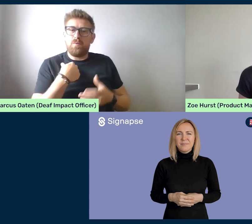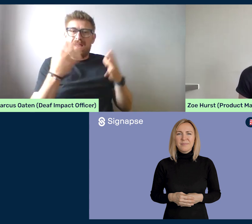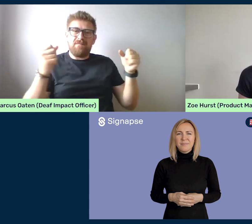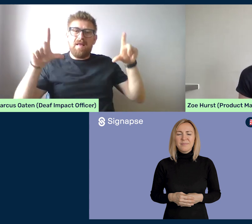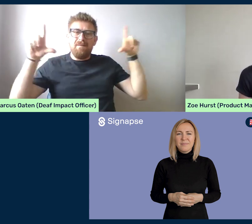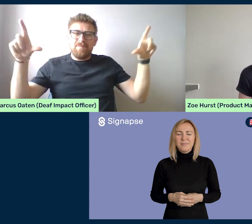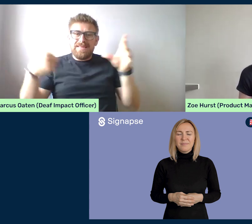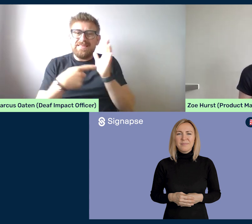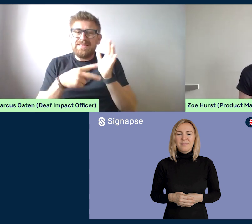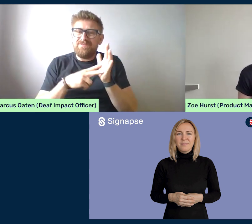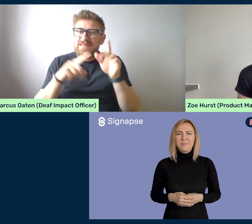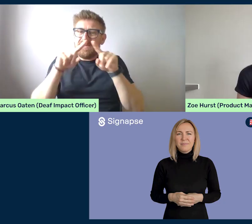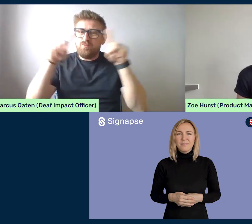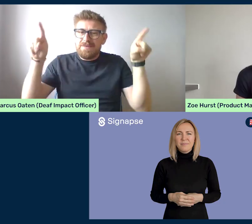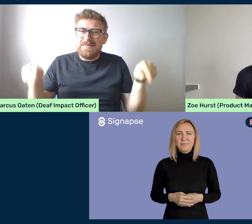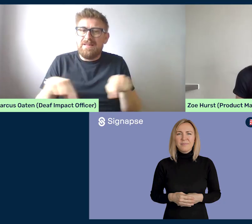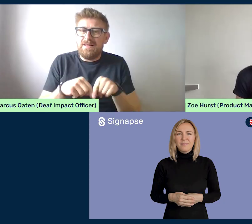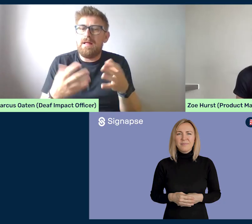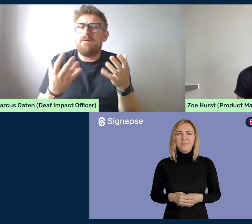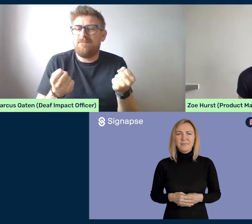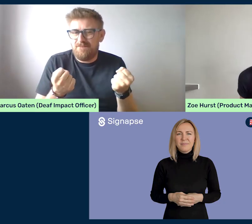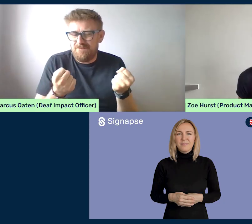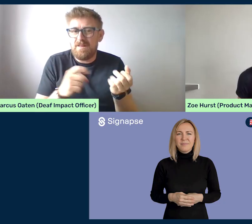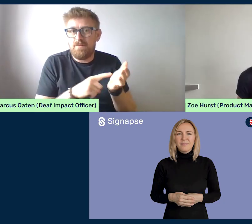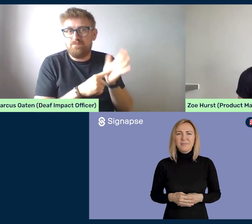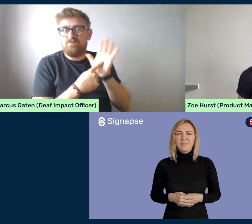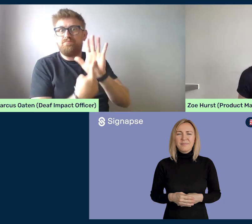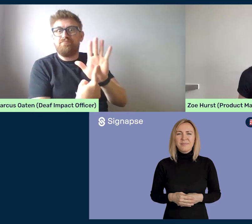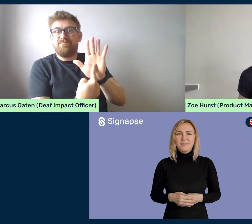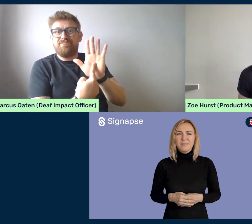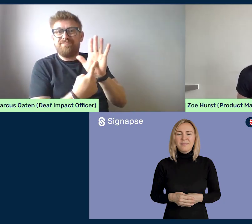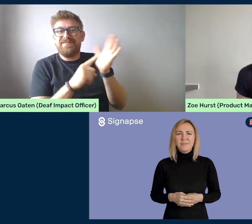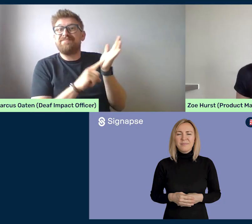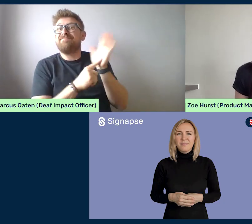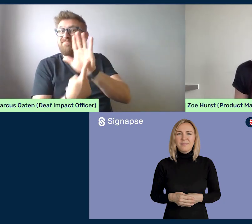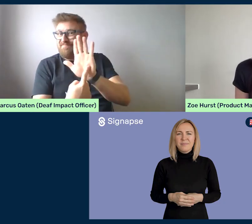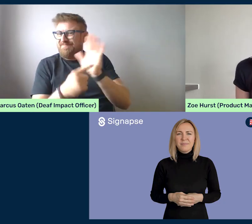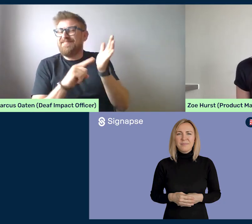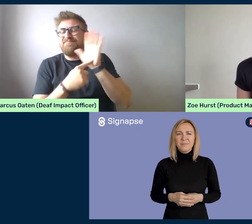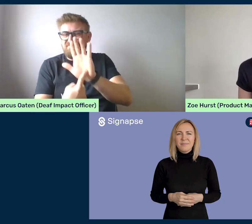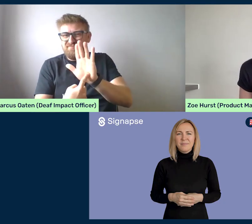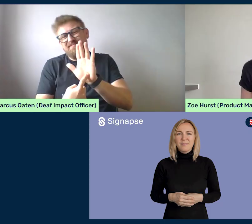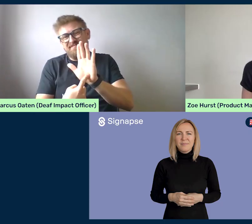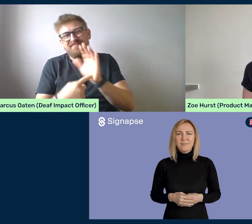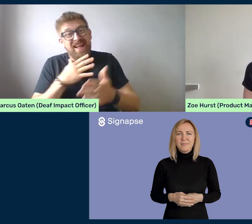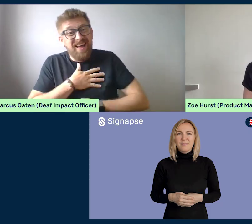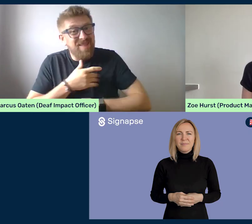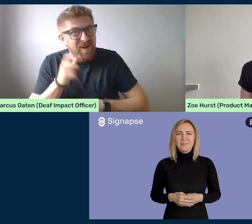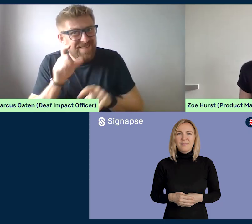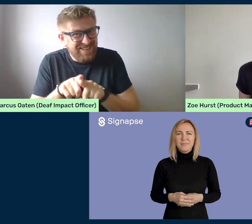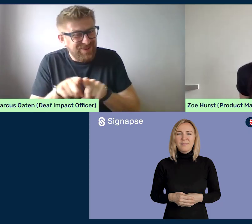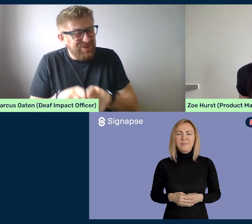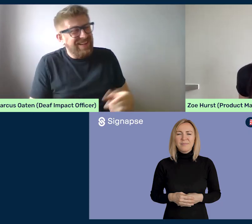coffee, biscuits, we do. and we'll also have a big screen. Yeah, we'll have a big screen that we can